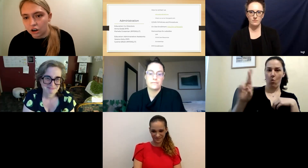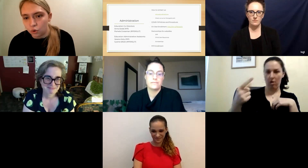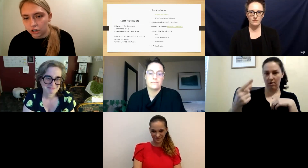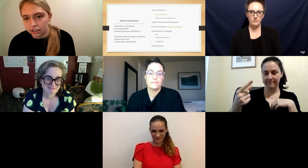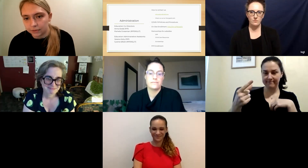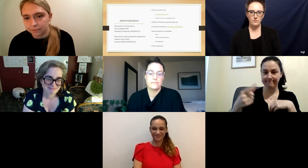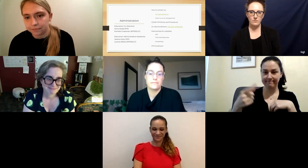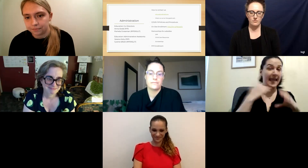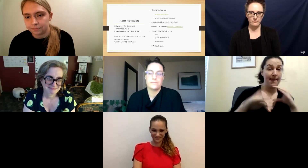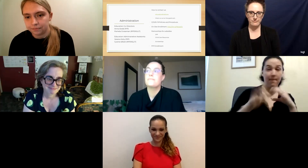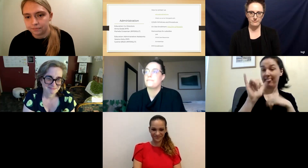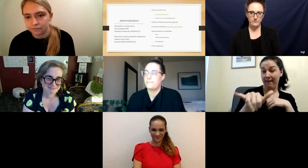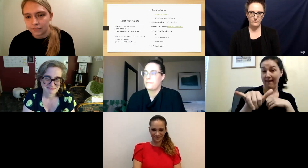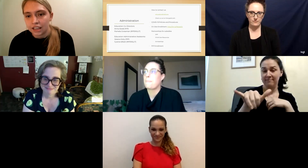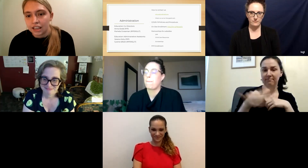education@hsdc.org.